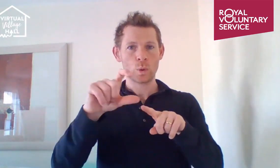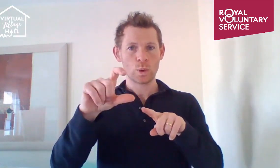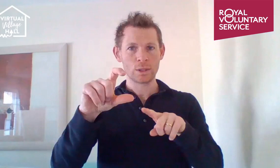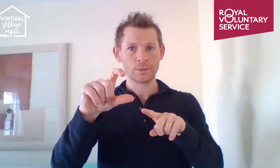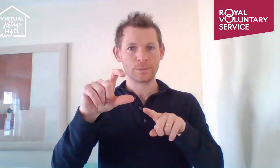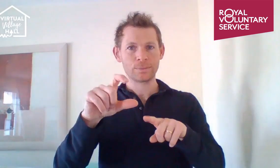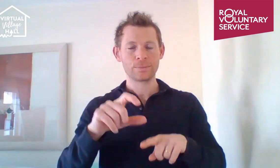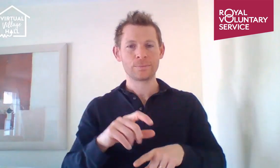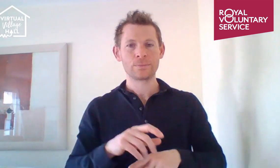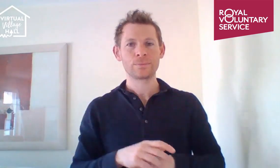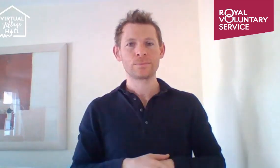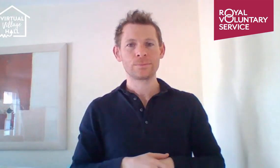course,